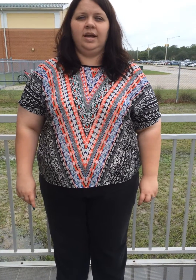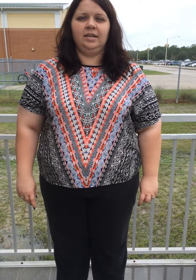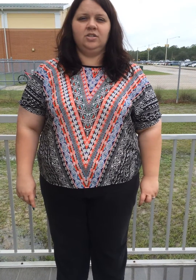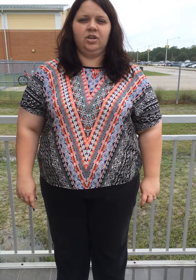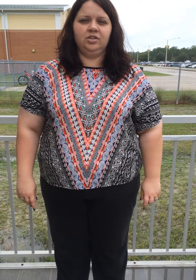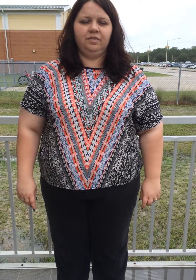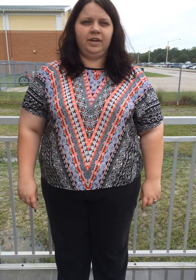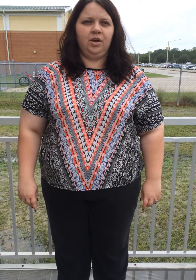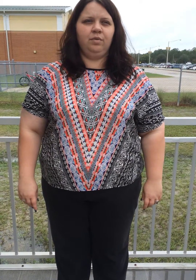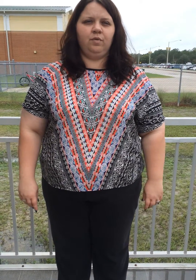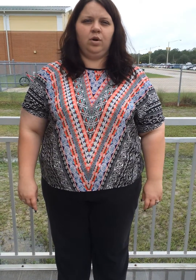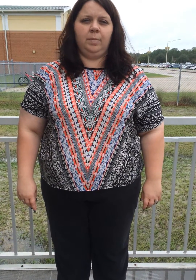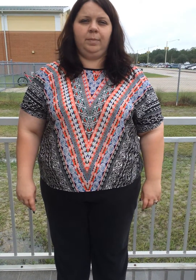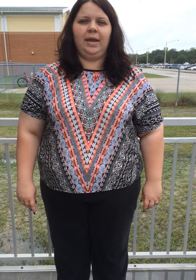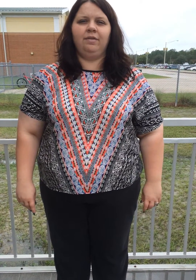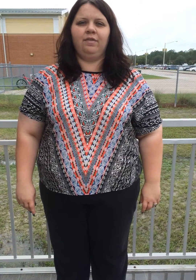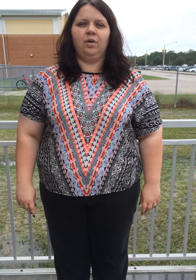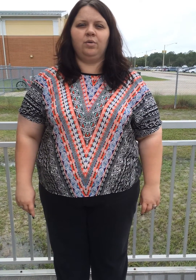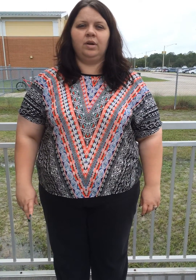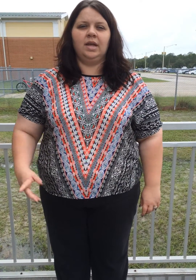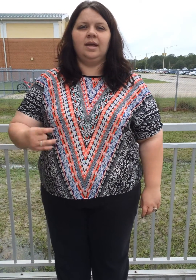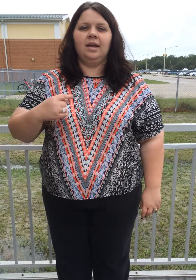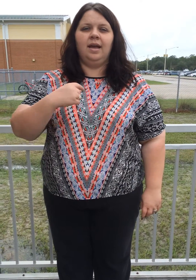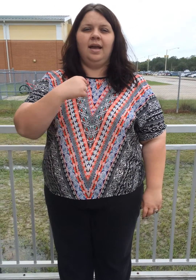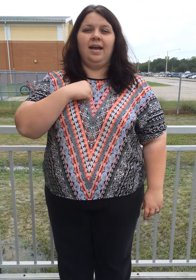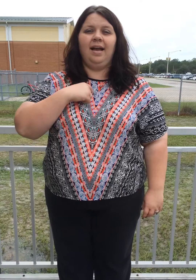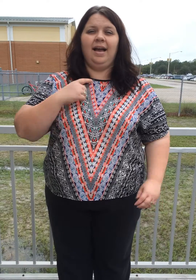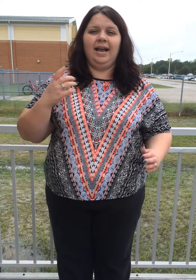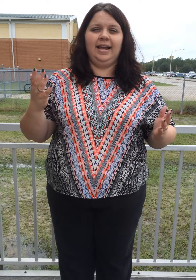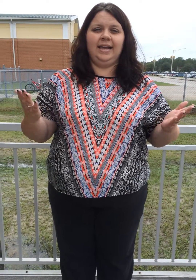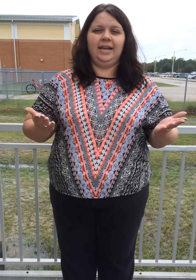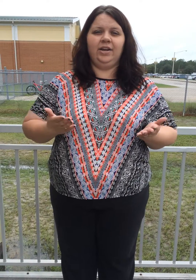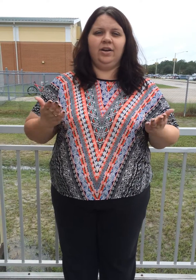Alright, instructional video for payphone. I hear